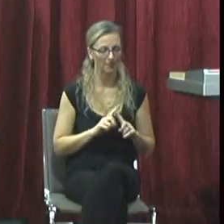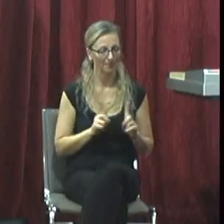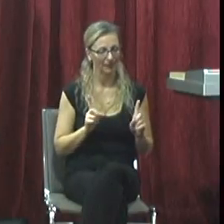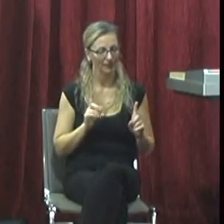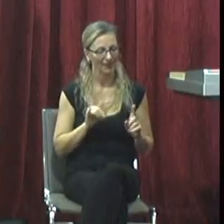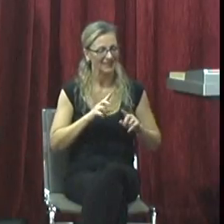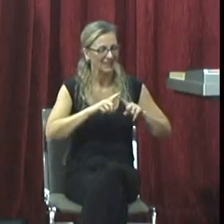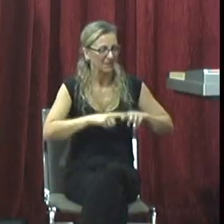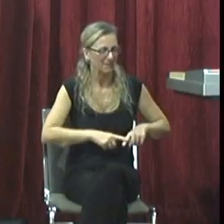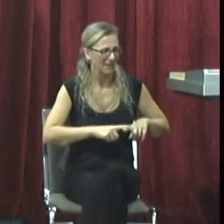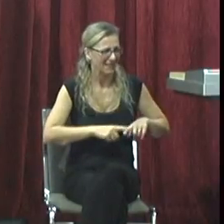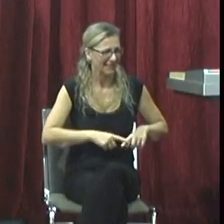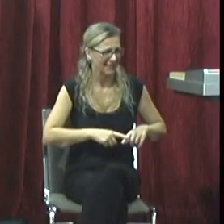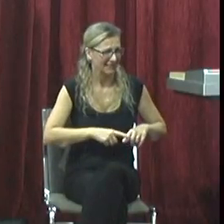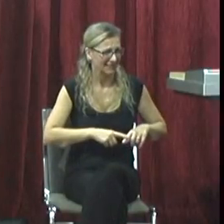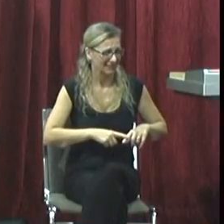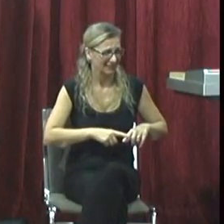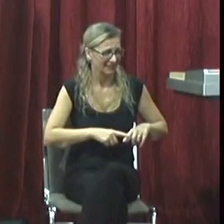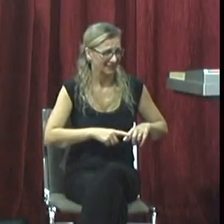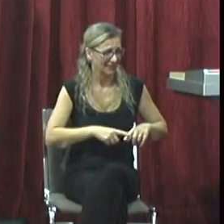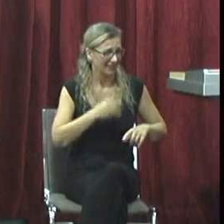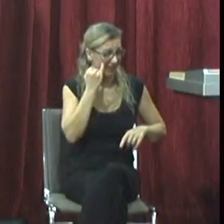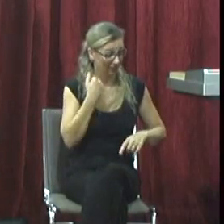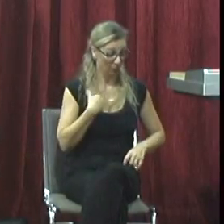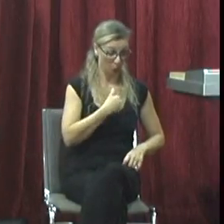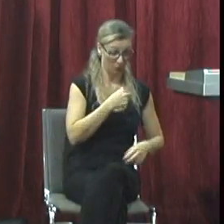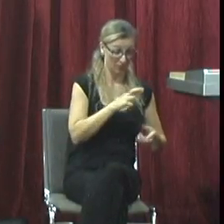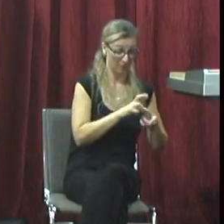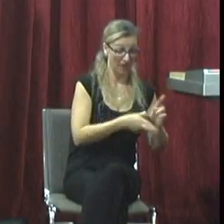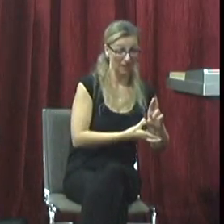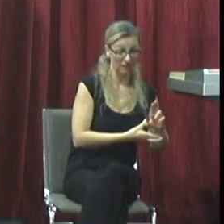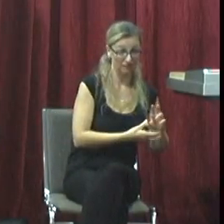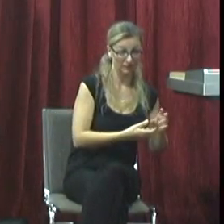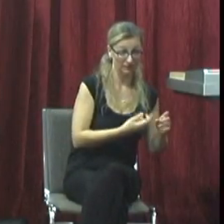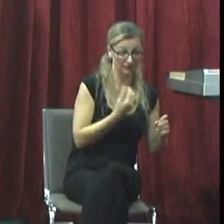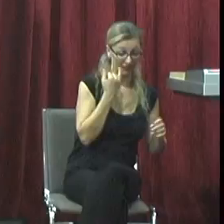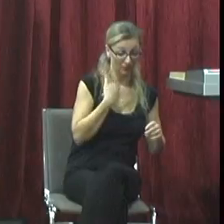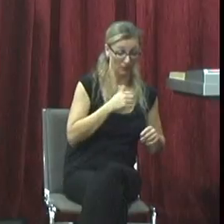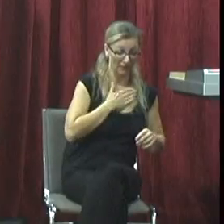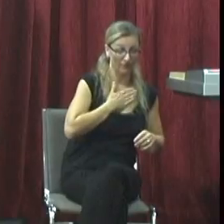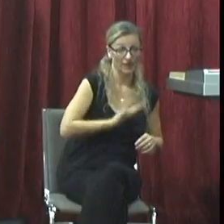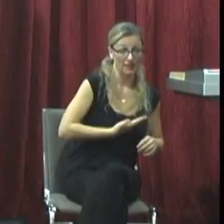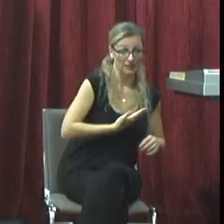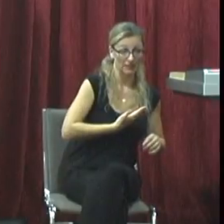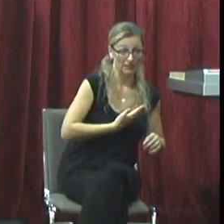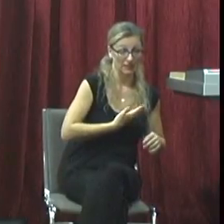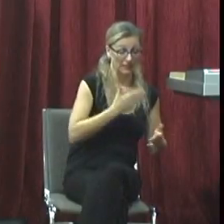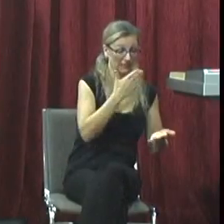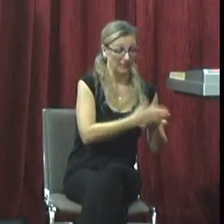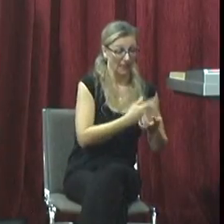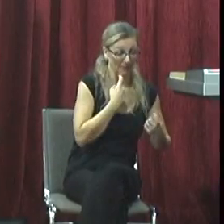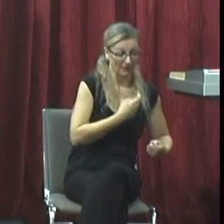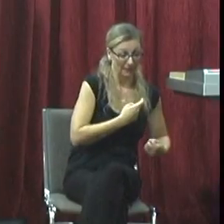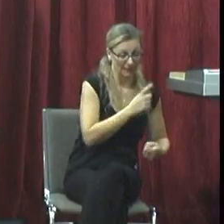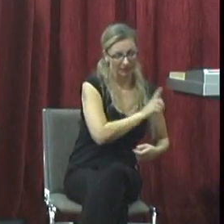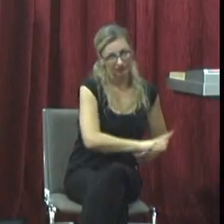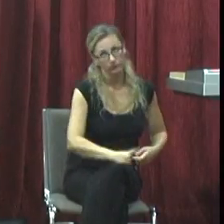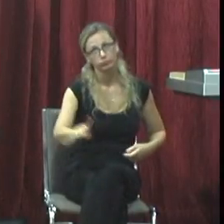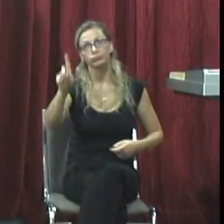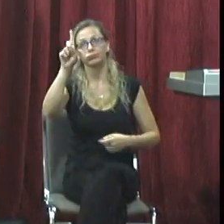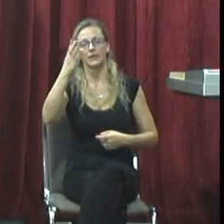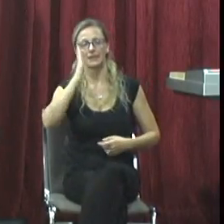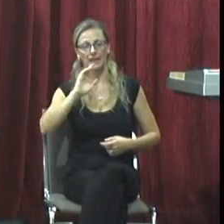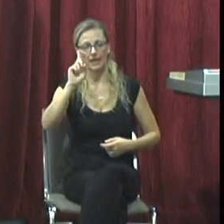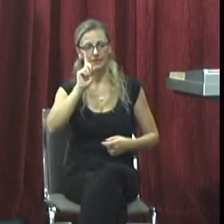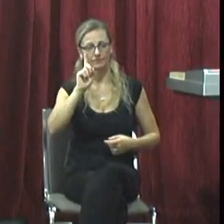is dependent on repenting, turning away from the evil and turning to God. The Bible does not promise, and